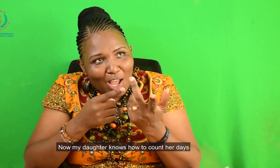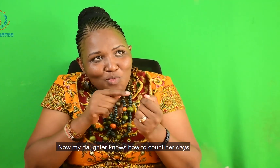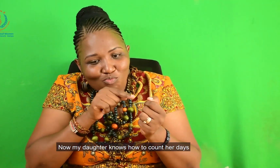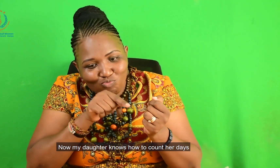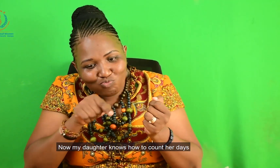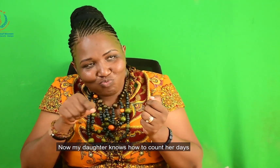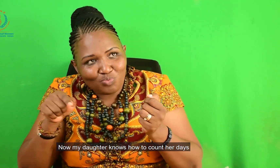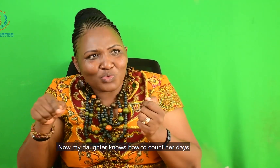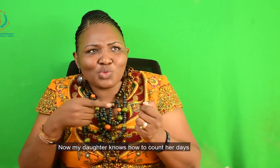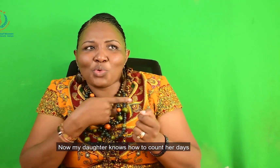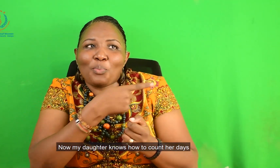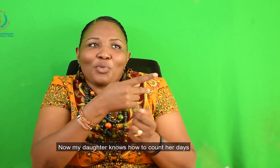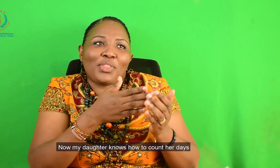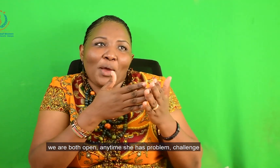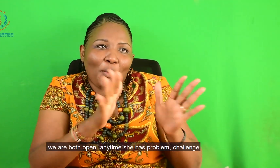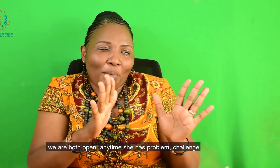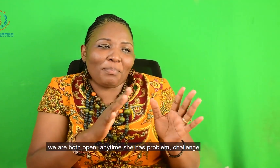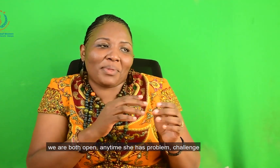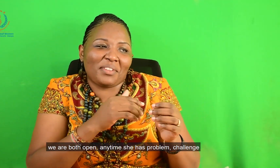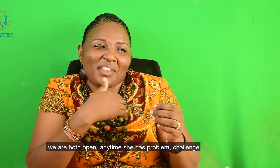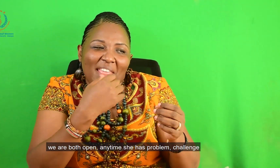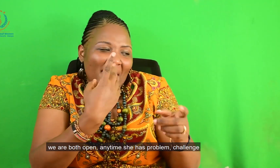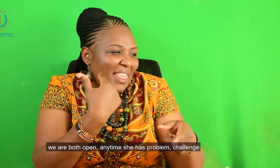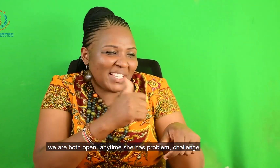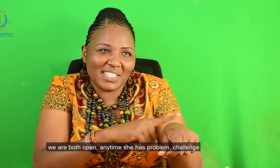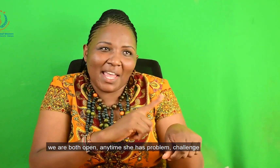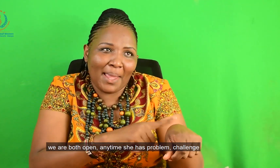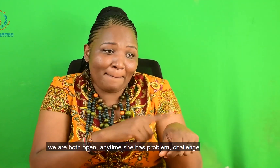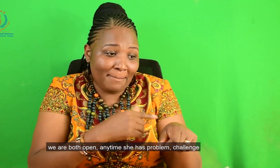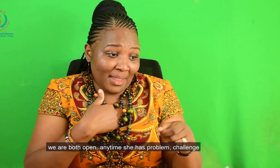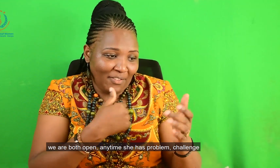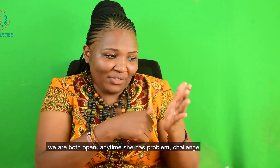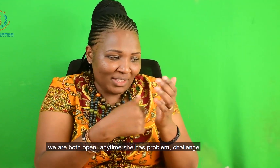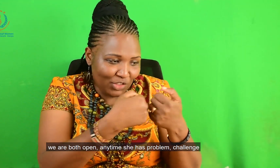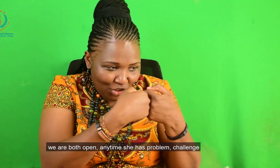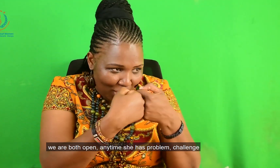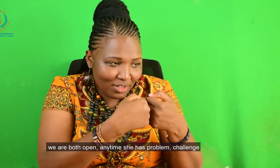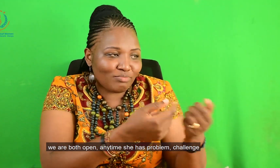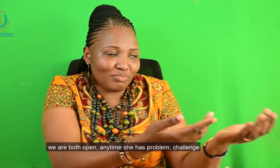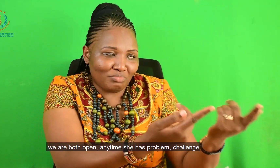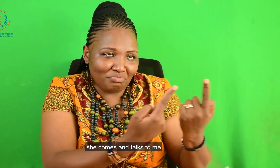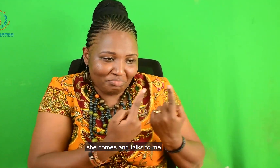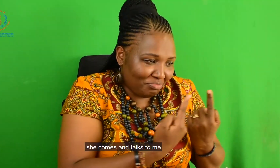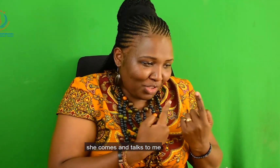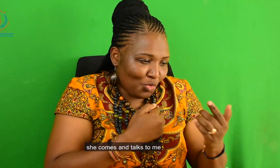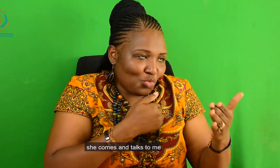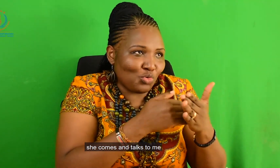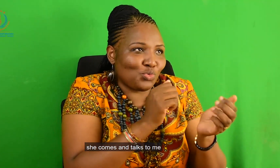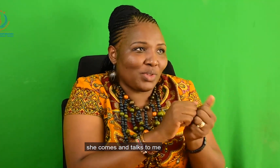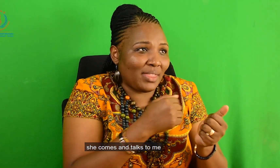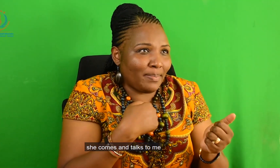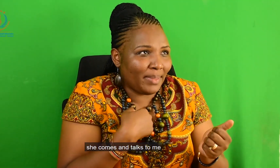count her days. We are both open. Anytime she has a problem or a challenge, she comes and talks to